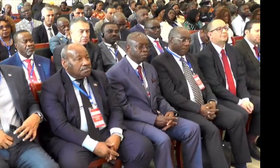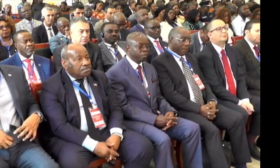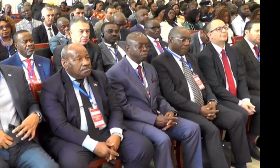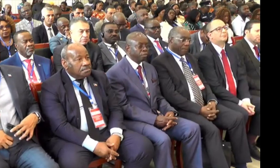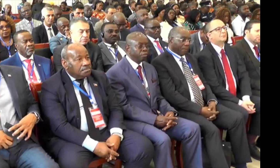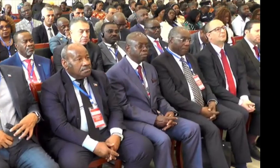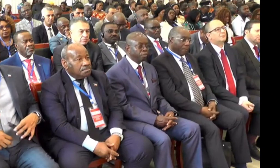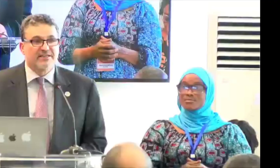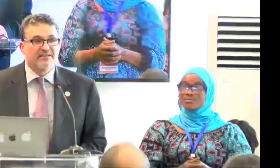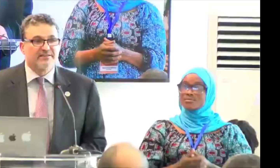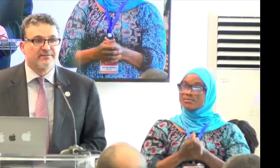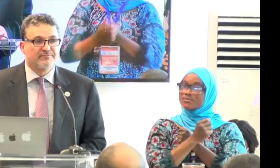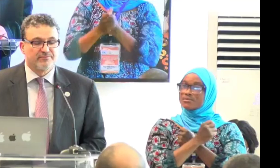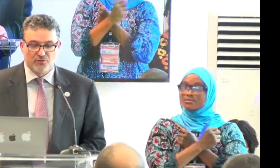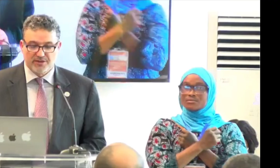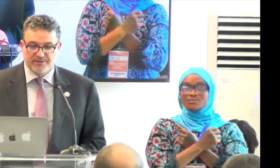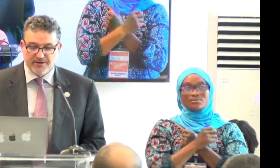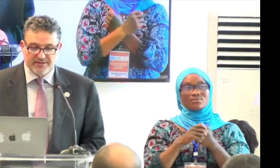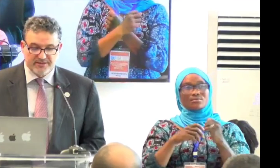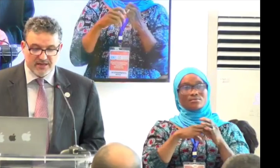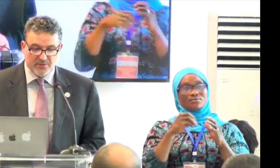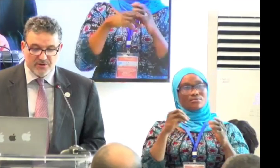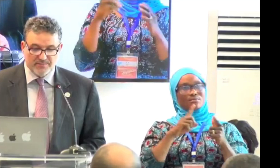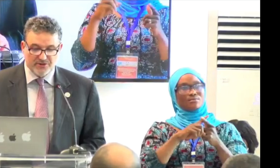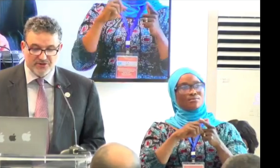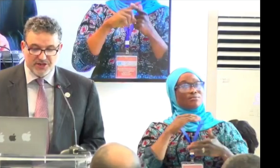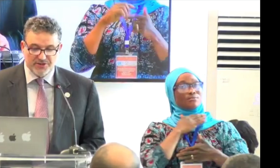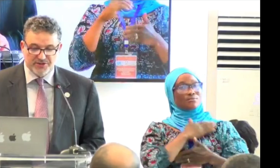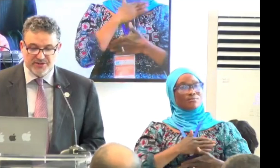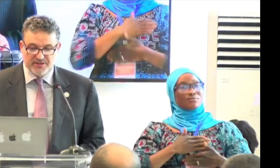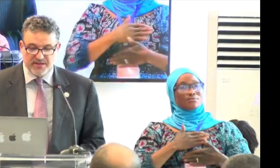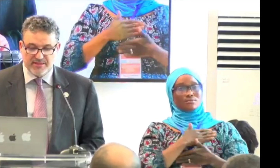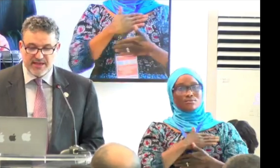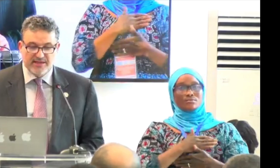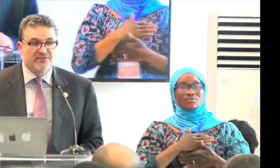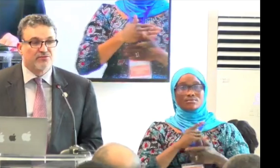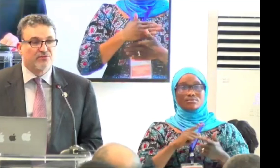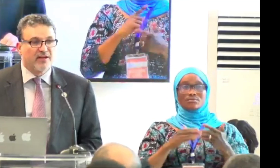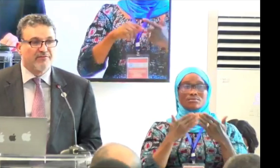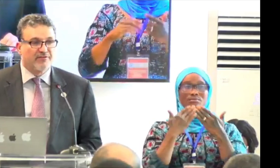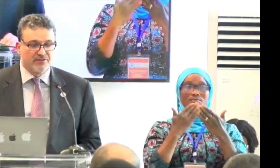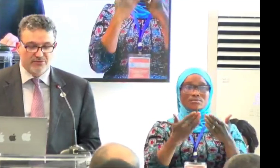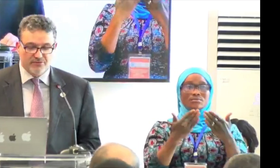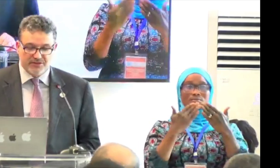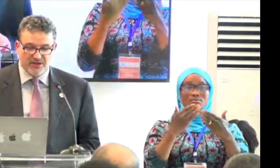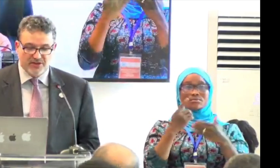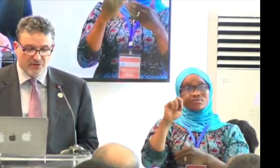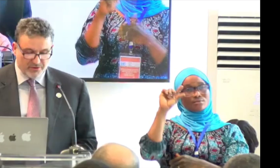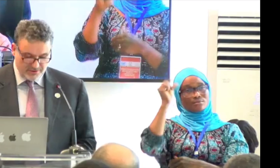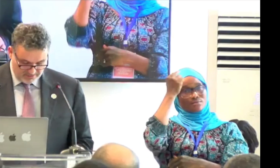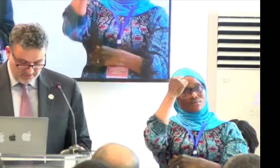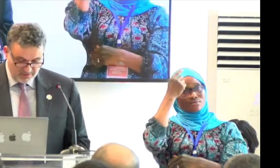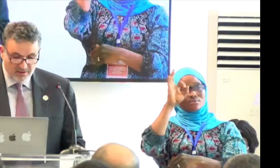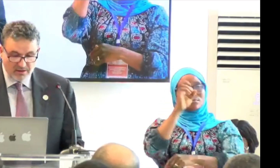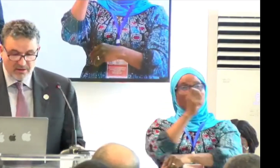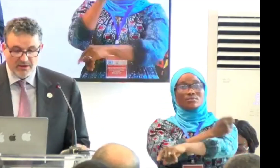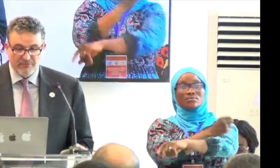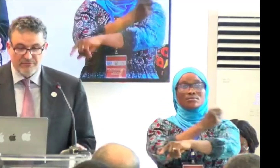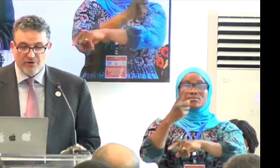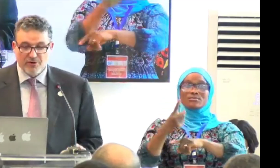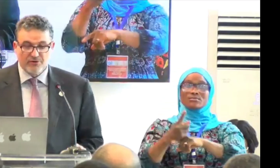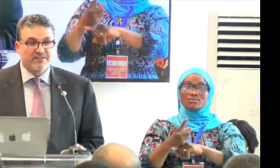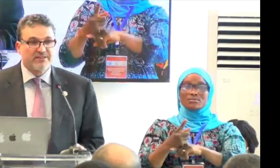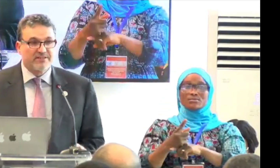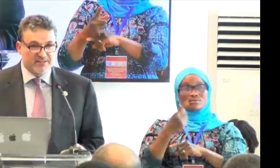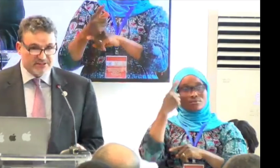allow me at the outset to express our appreciation and thanks to the government of Sierra Leone